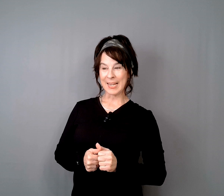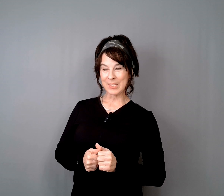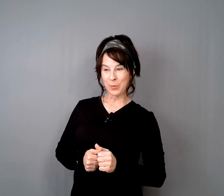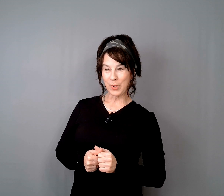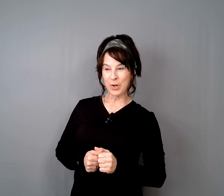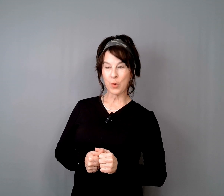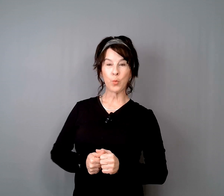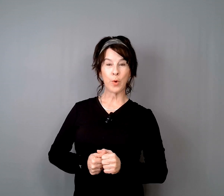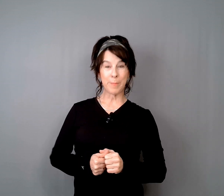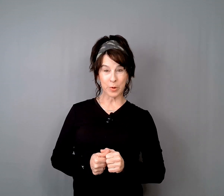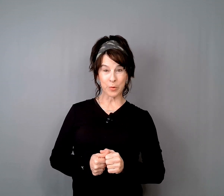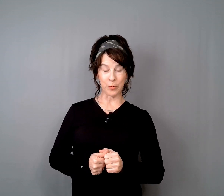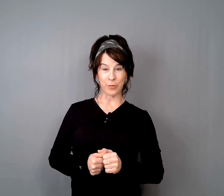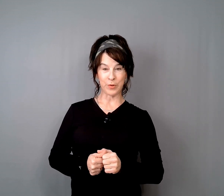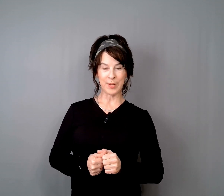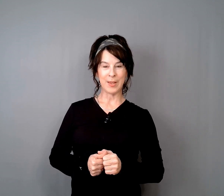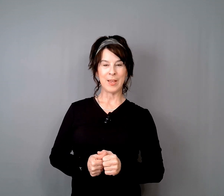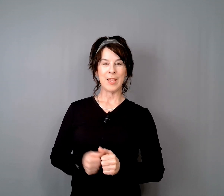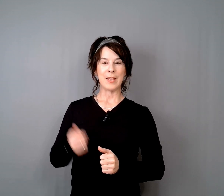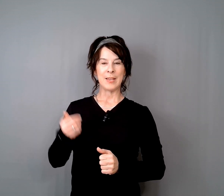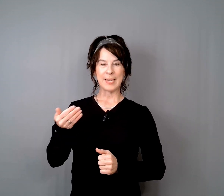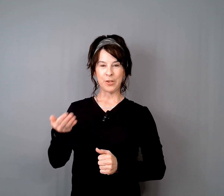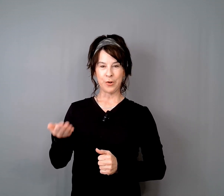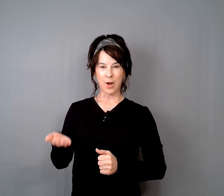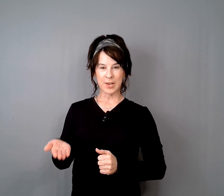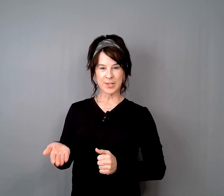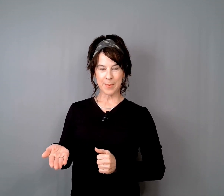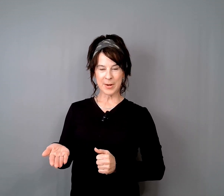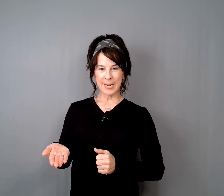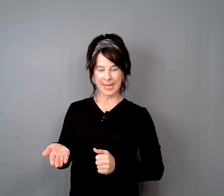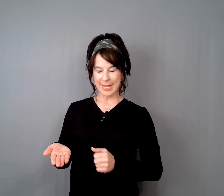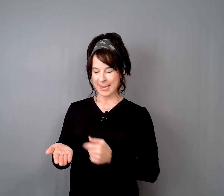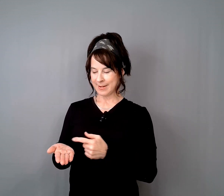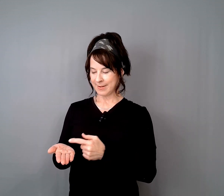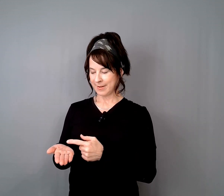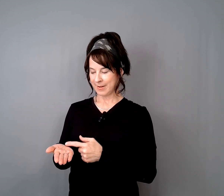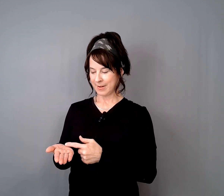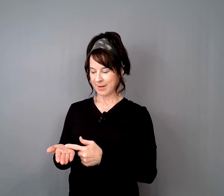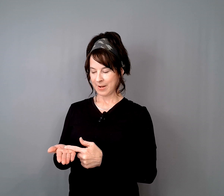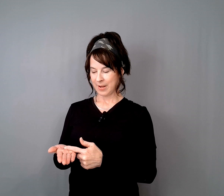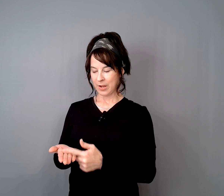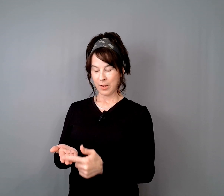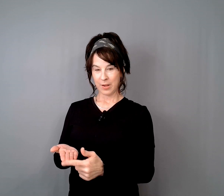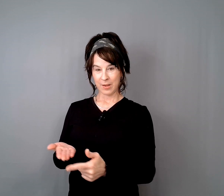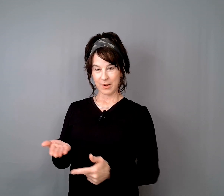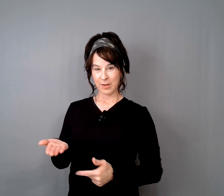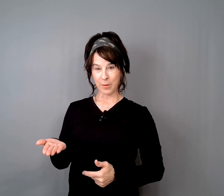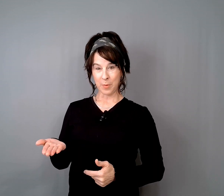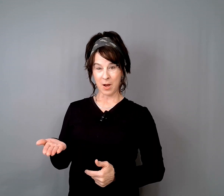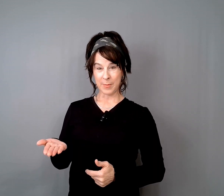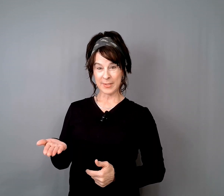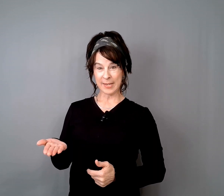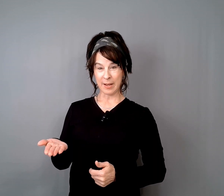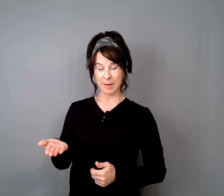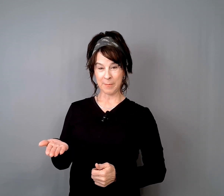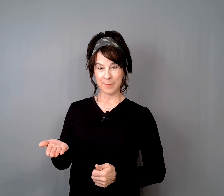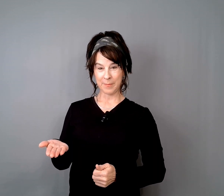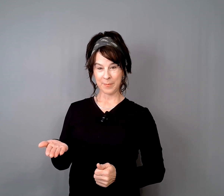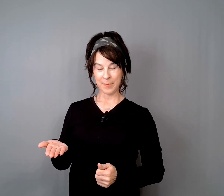Next word, removed. Take your non-dominant hand, your palm is up.